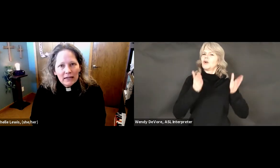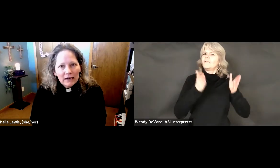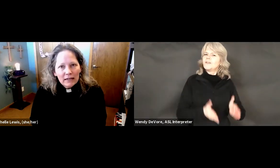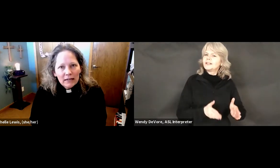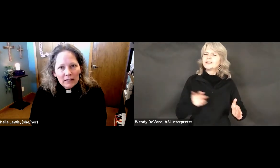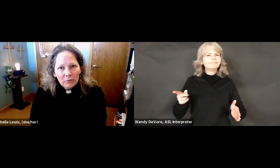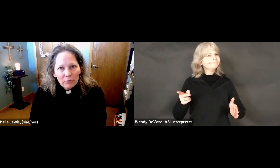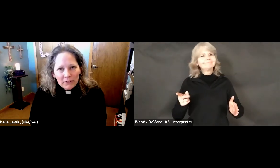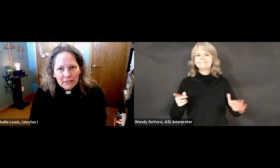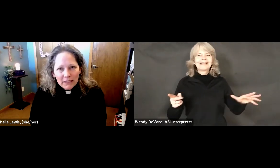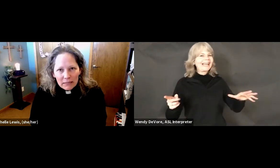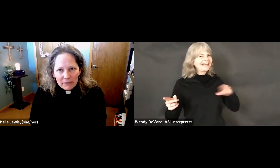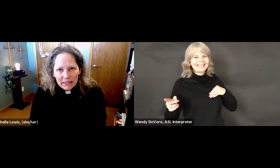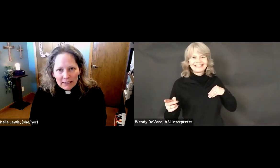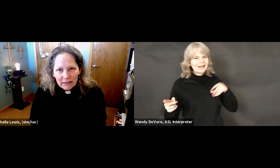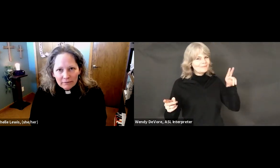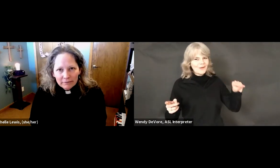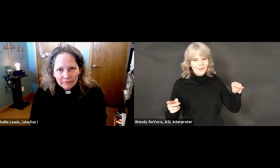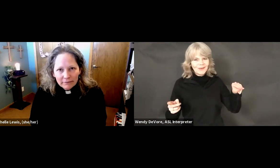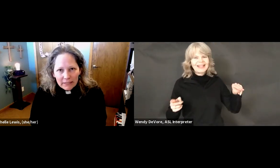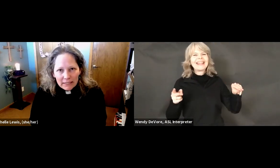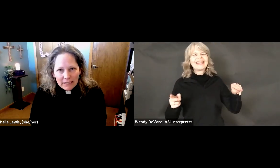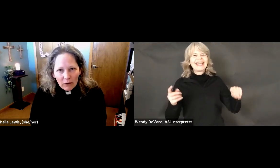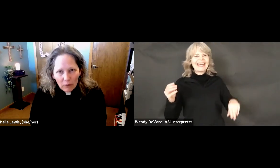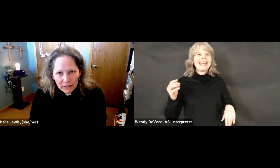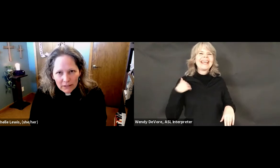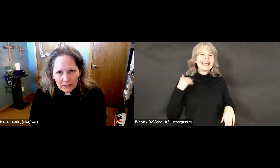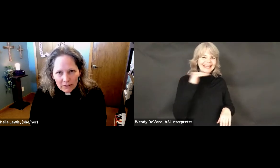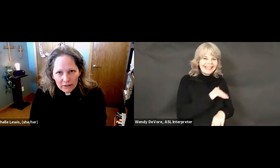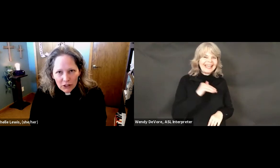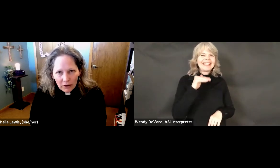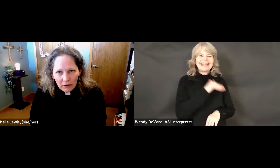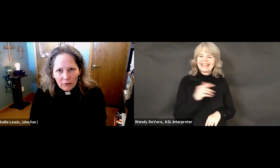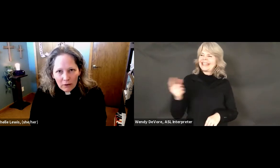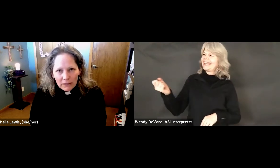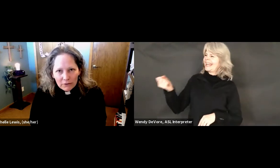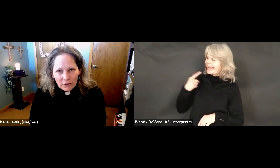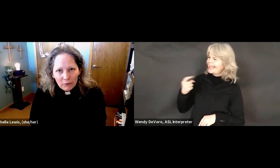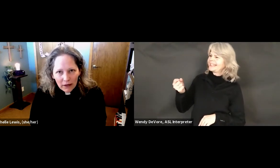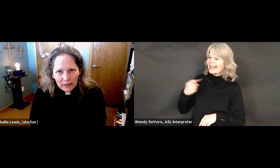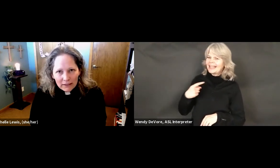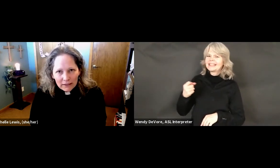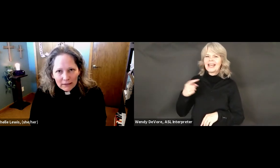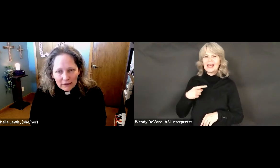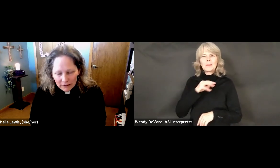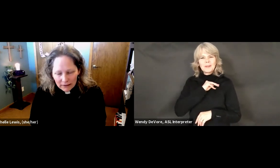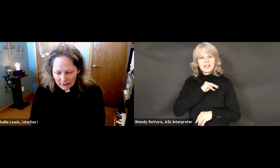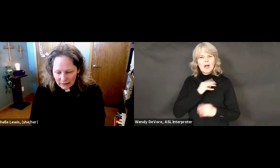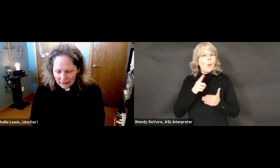Instead, the person keeps asking and saying, what, Michelle, what do you want?